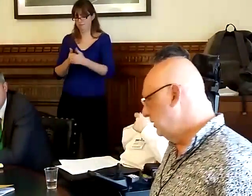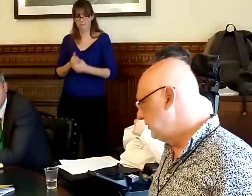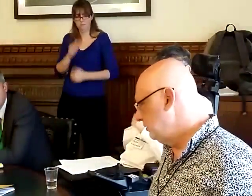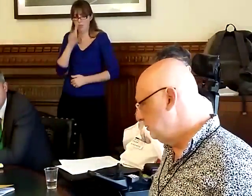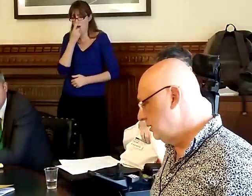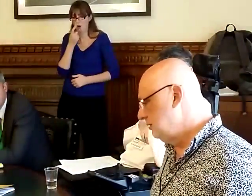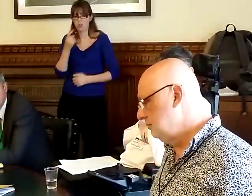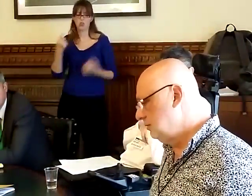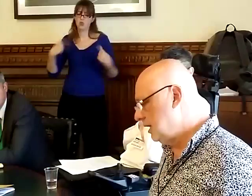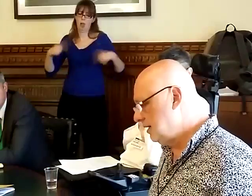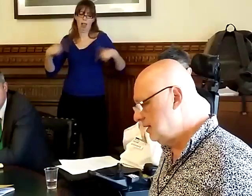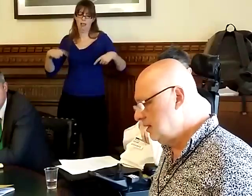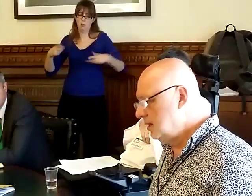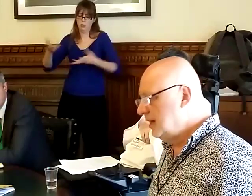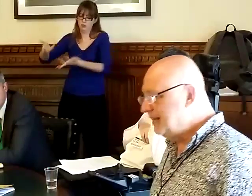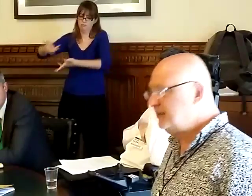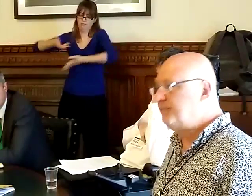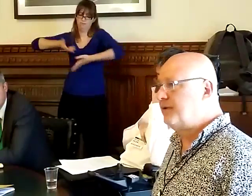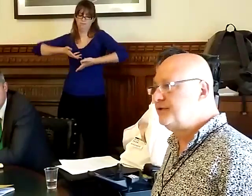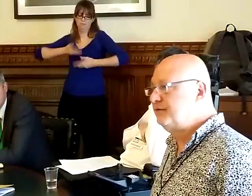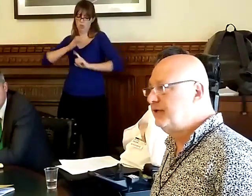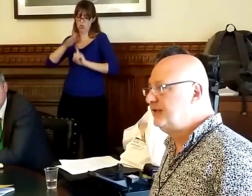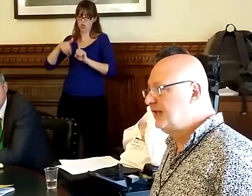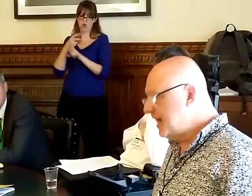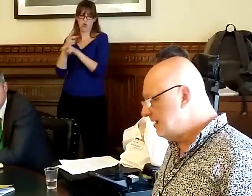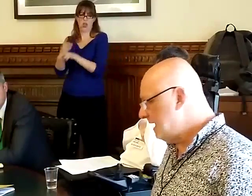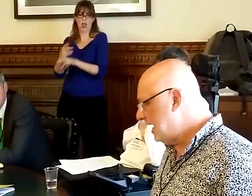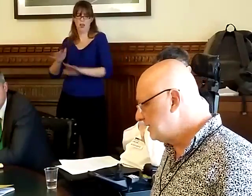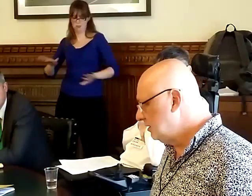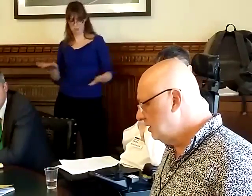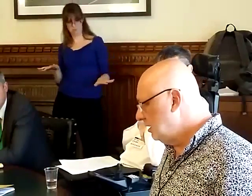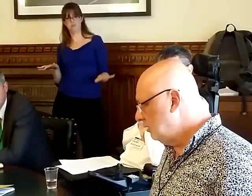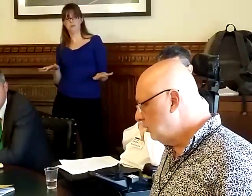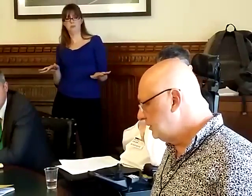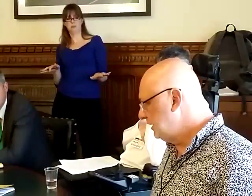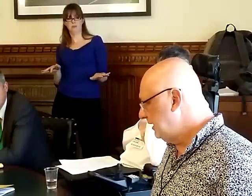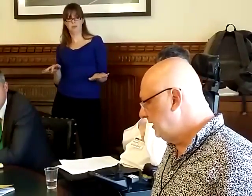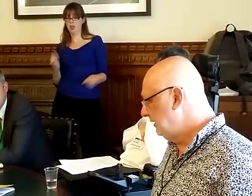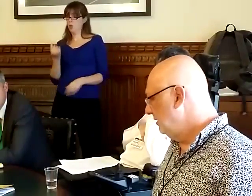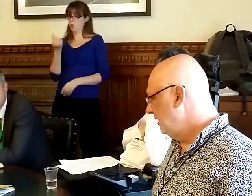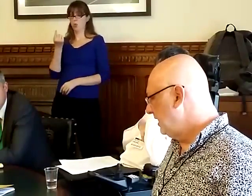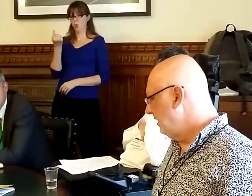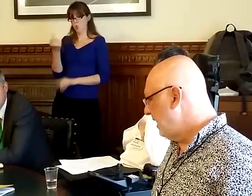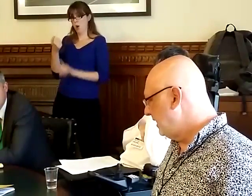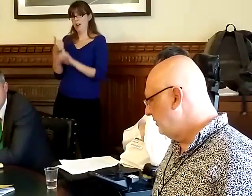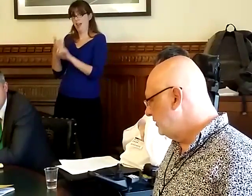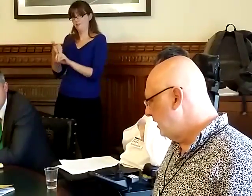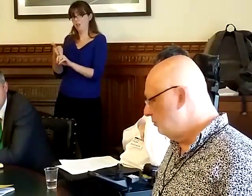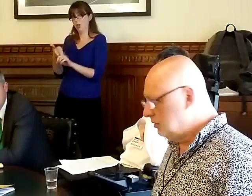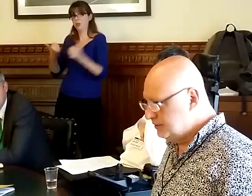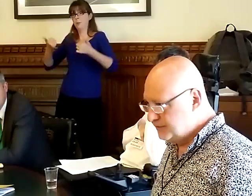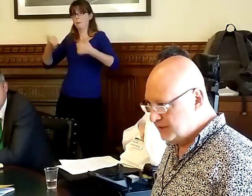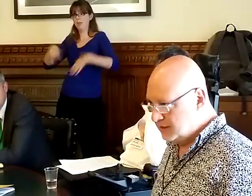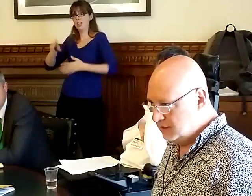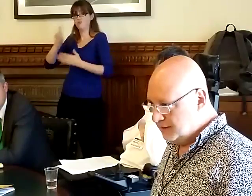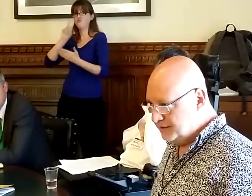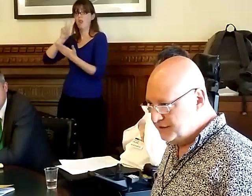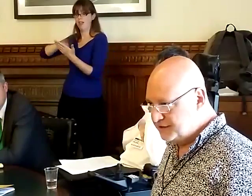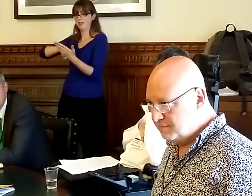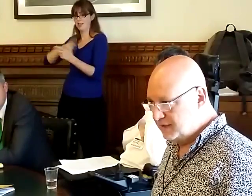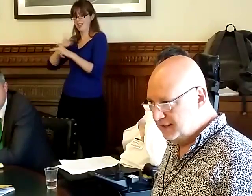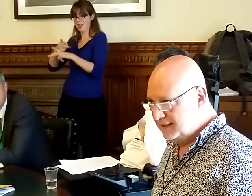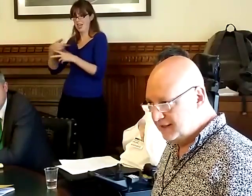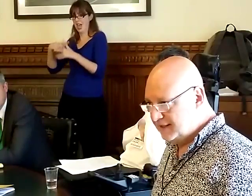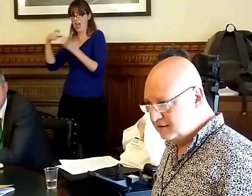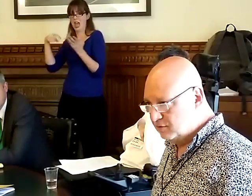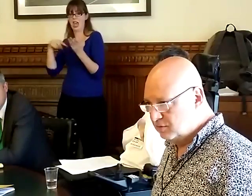our advocates who actually bothered to read the Care Act. And what she came back and said was that